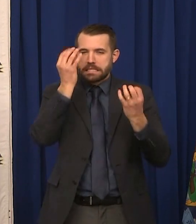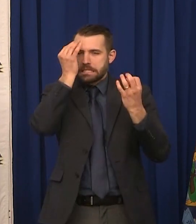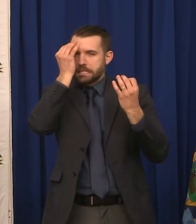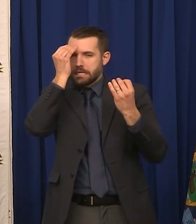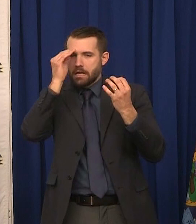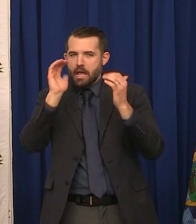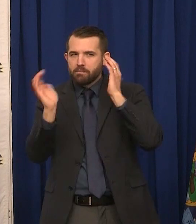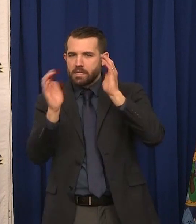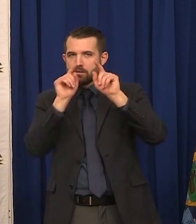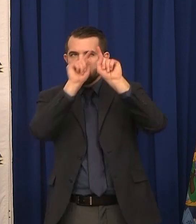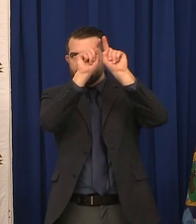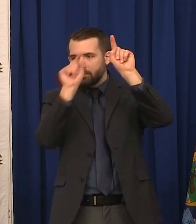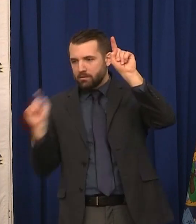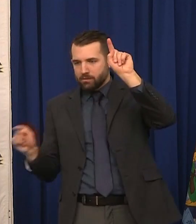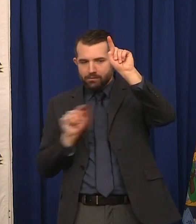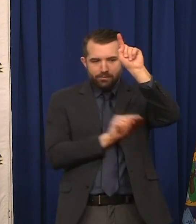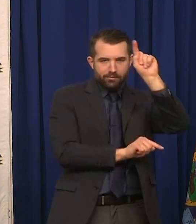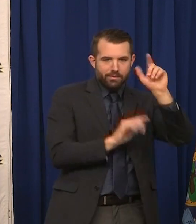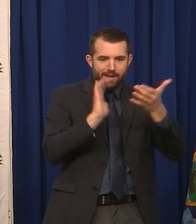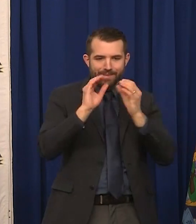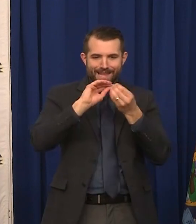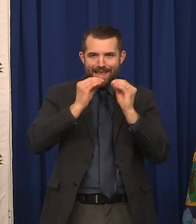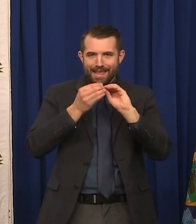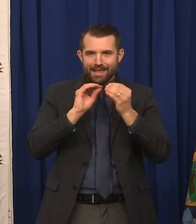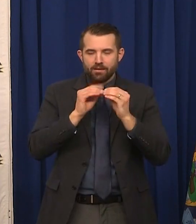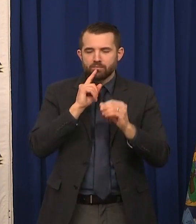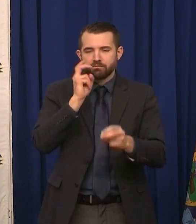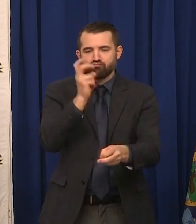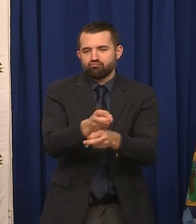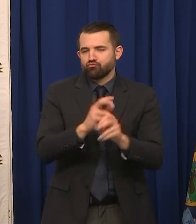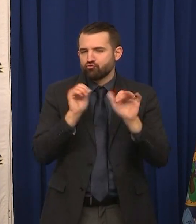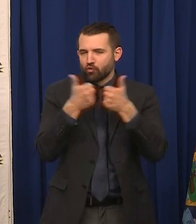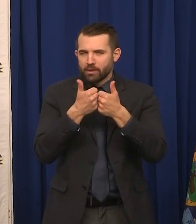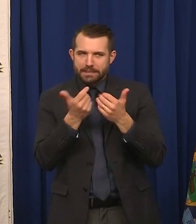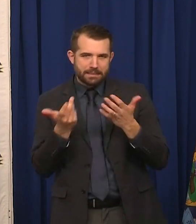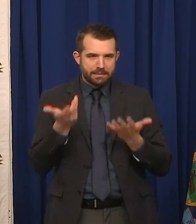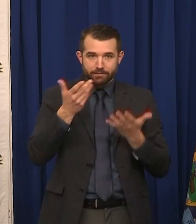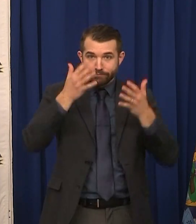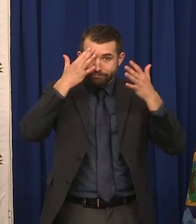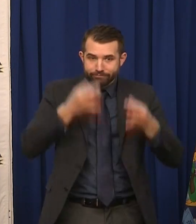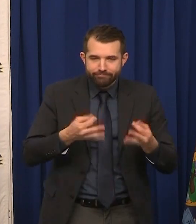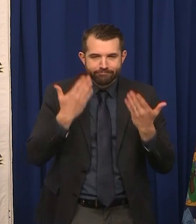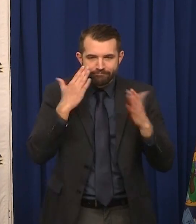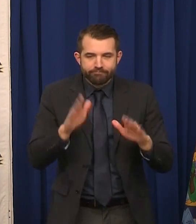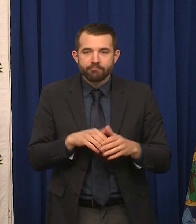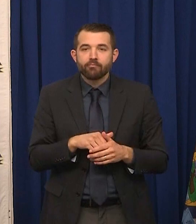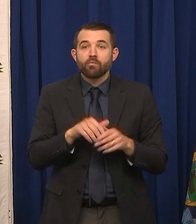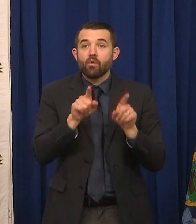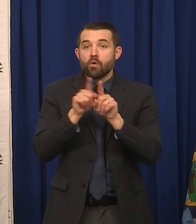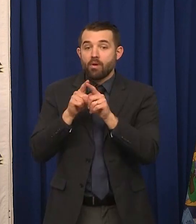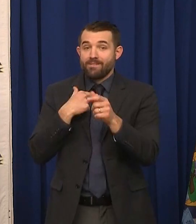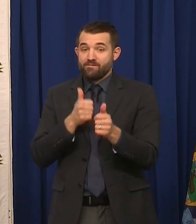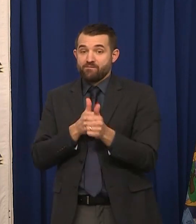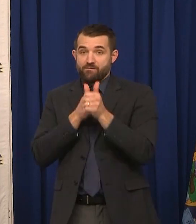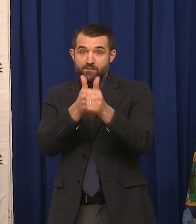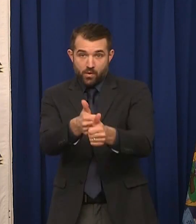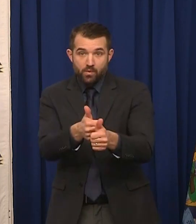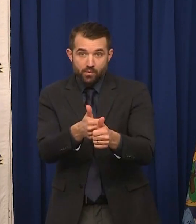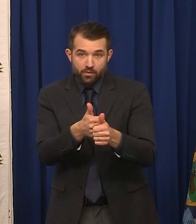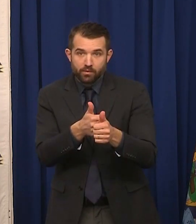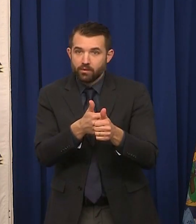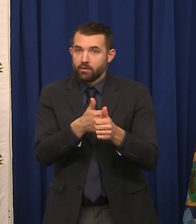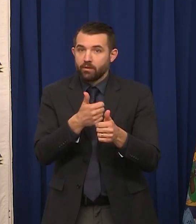mind. We also have to keep compliance in mind. At a certain point, we've got to take into account compliance